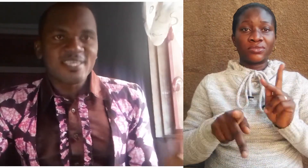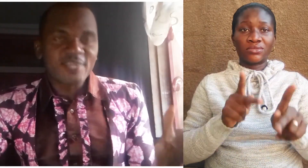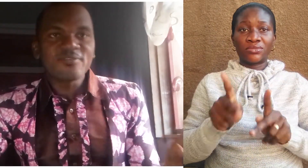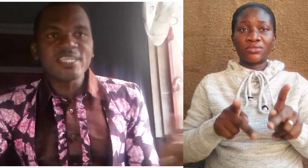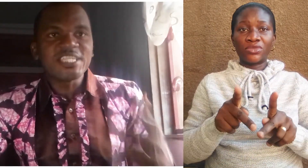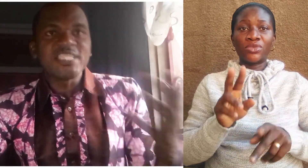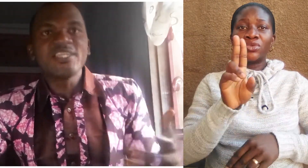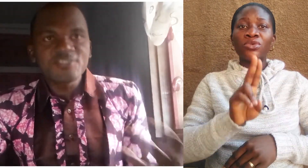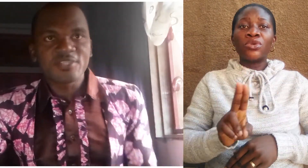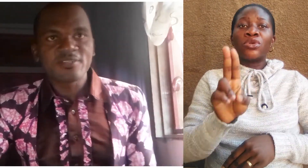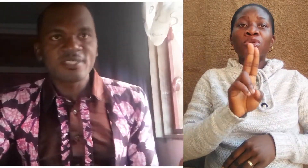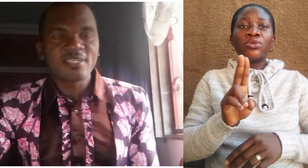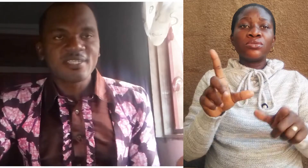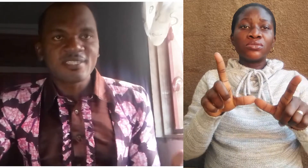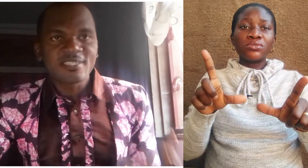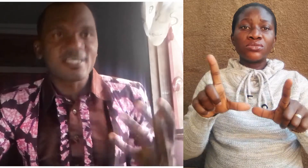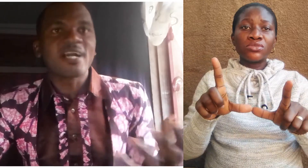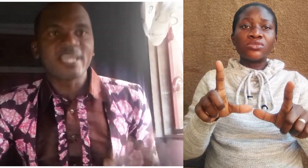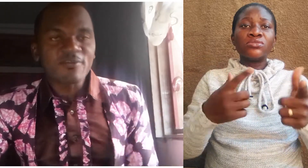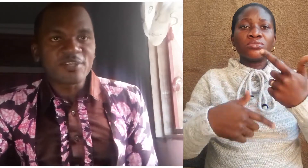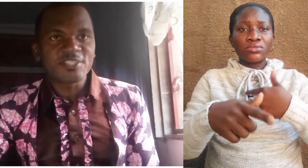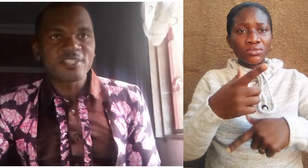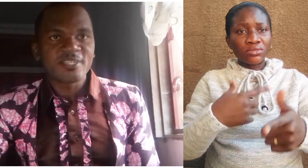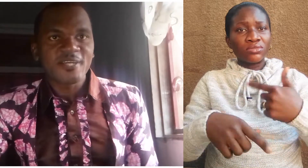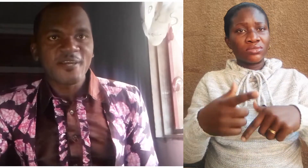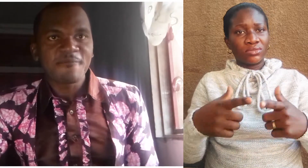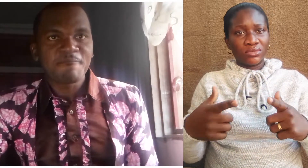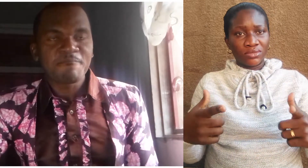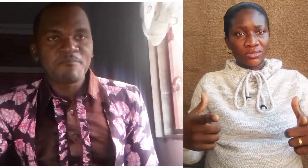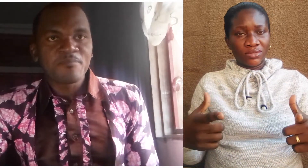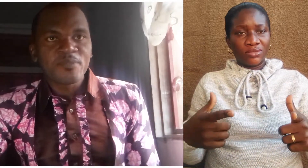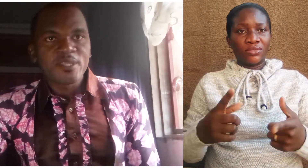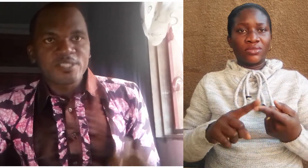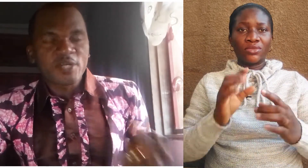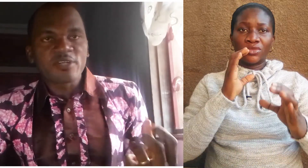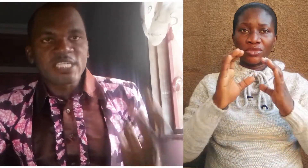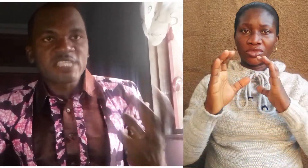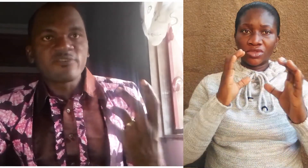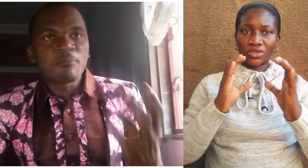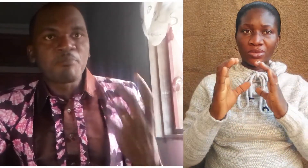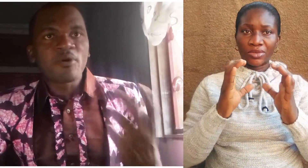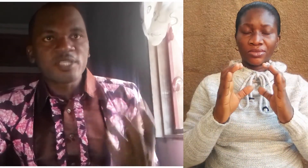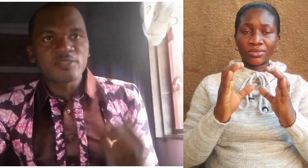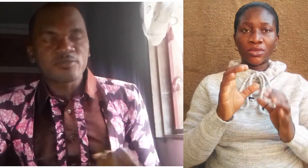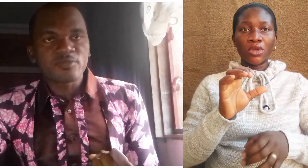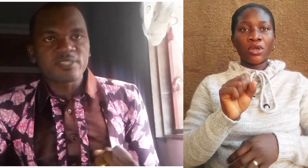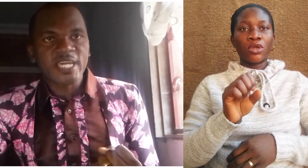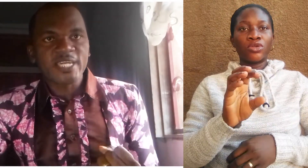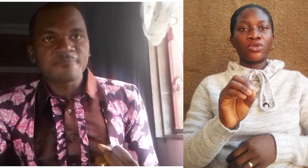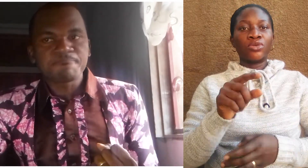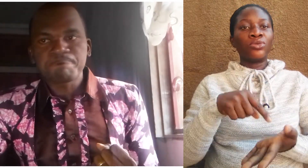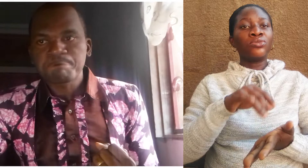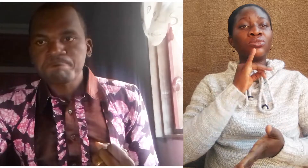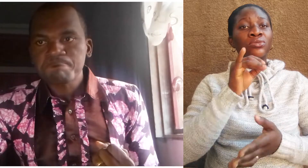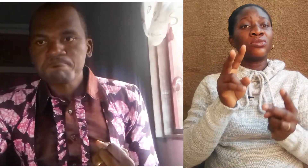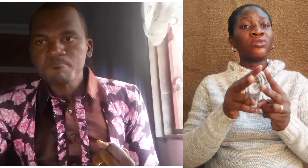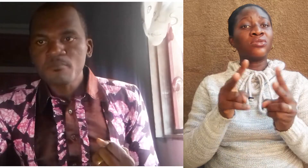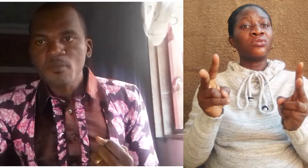signs, used indigenous sign language. So this is very important to say.